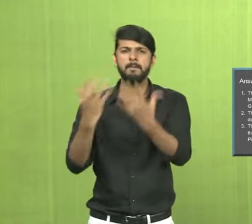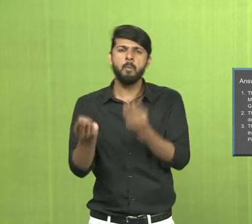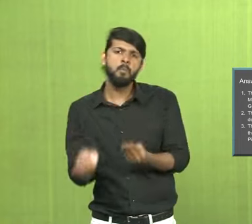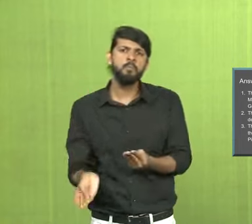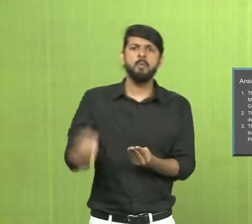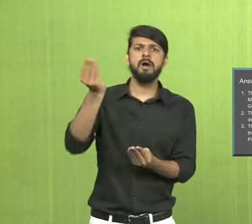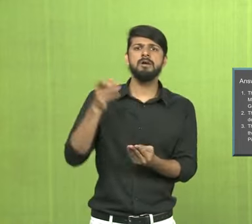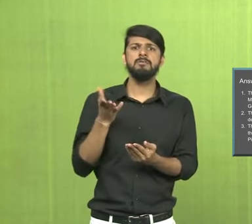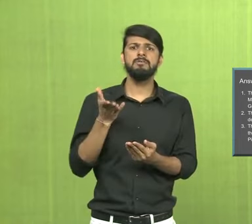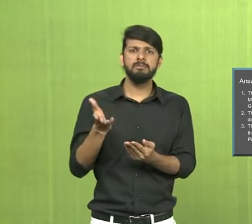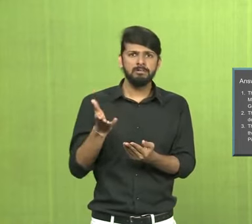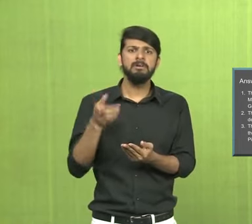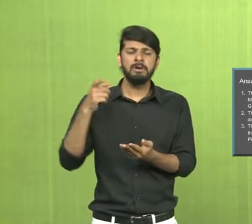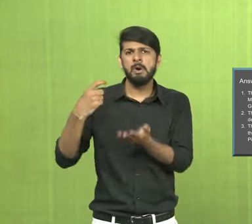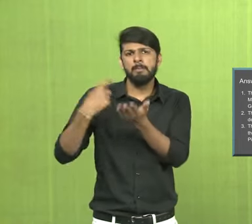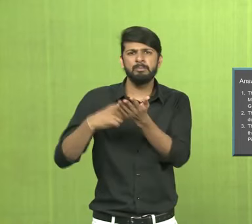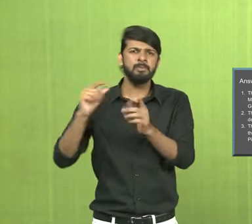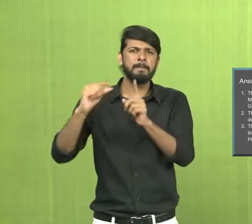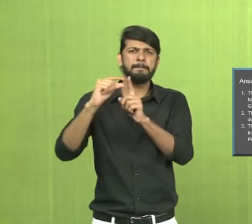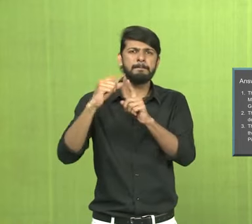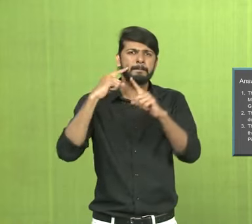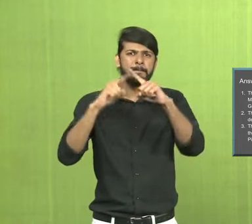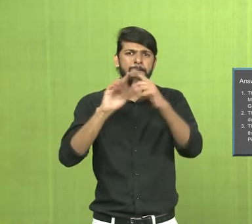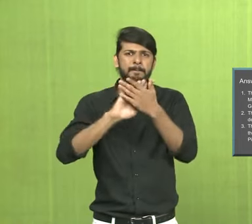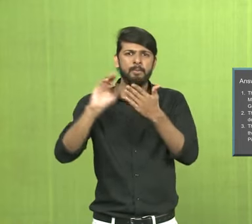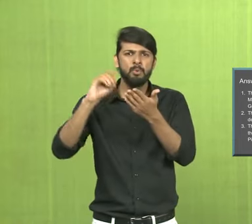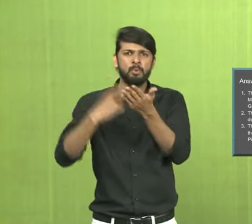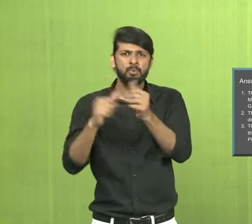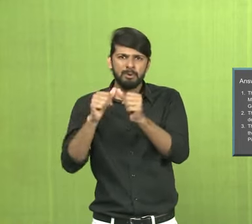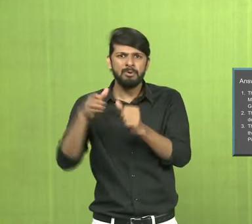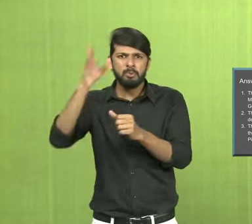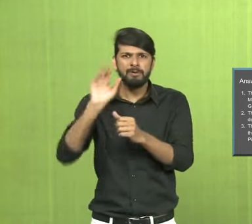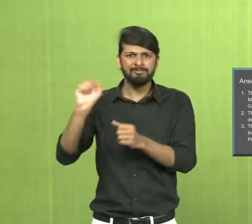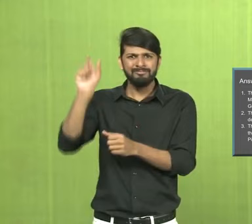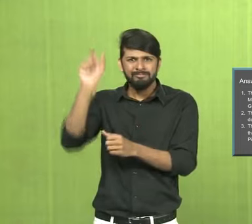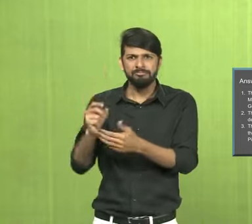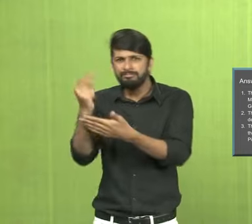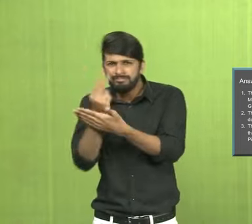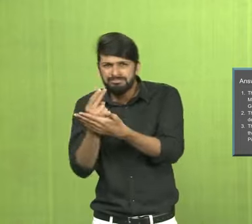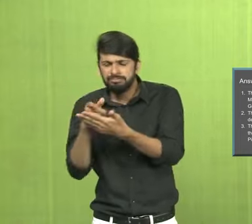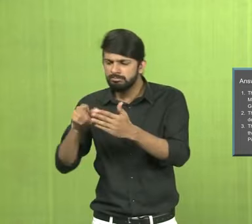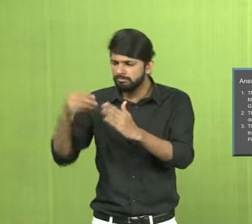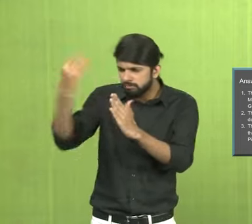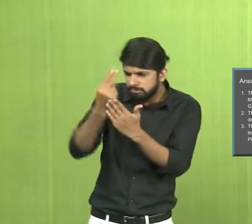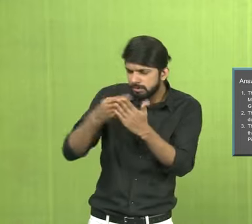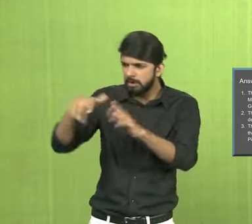detailed and ornamented kind of style. The colors are more vivid, there is a lot of